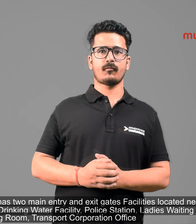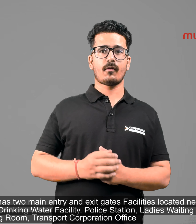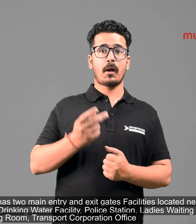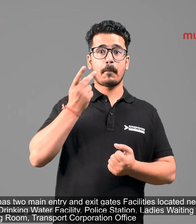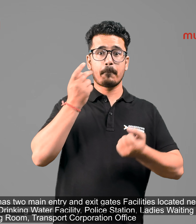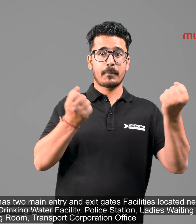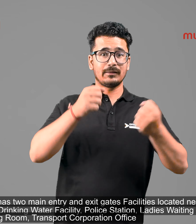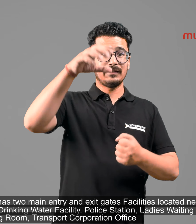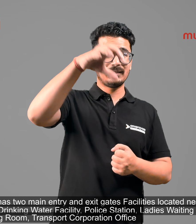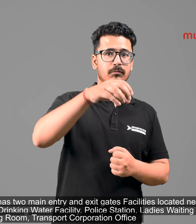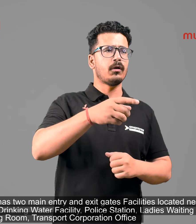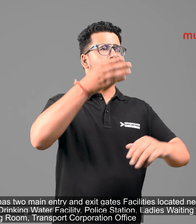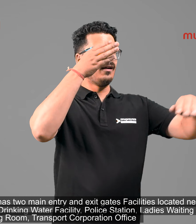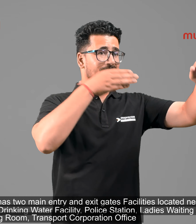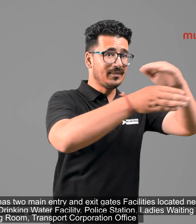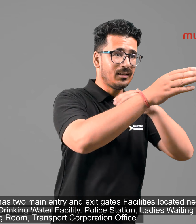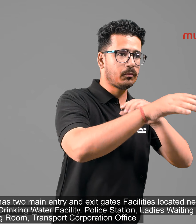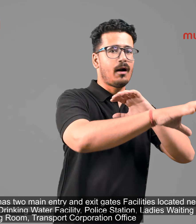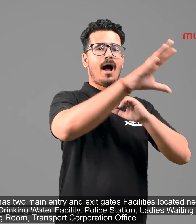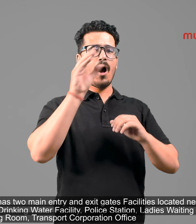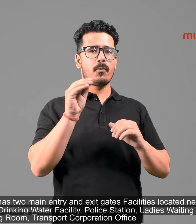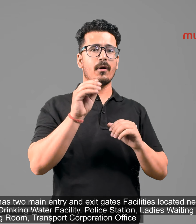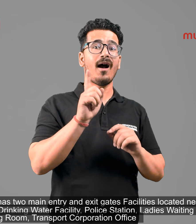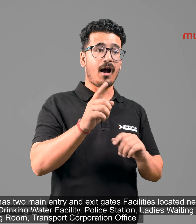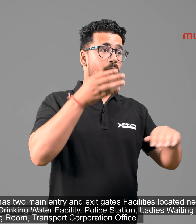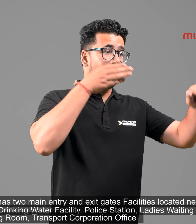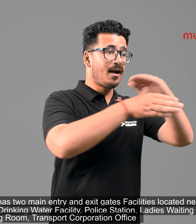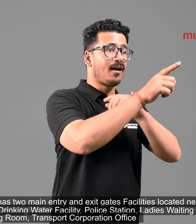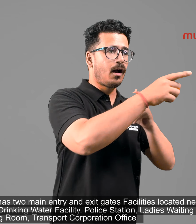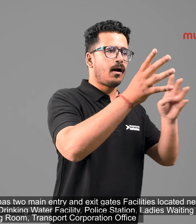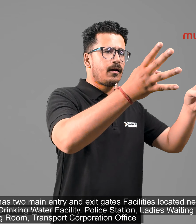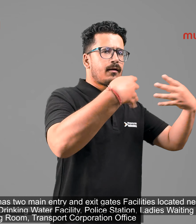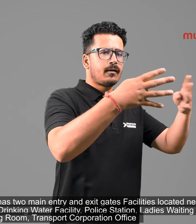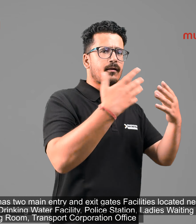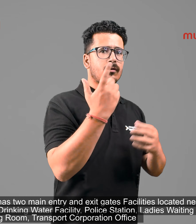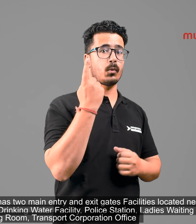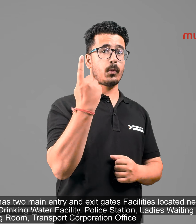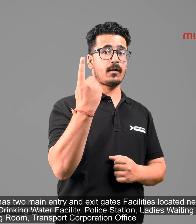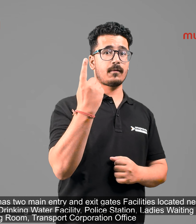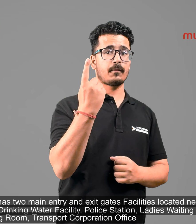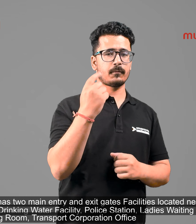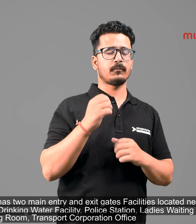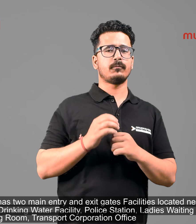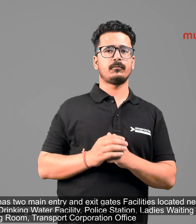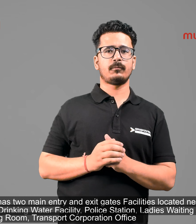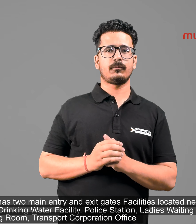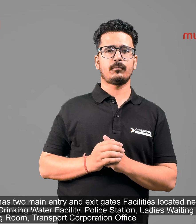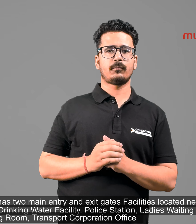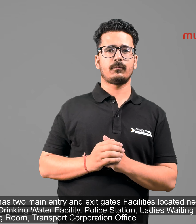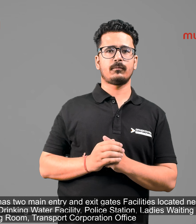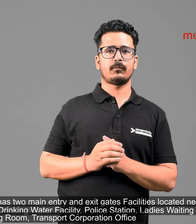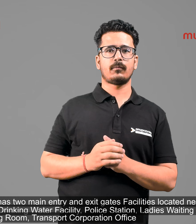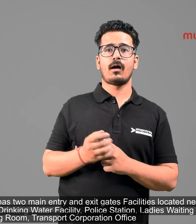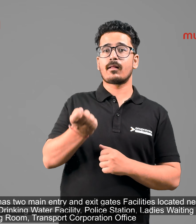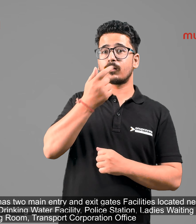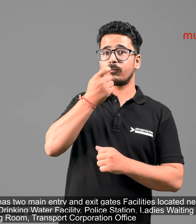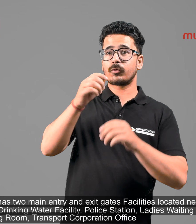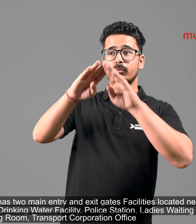The bus stand has two main entry and exit gates. Facilities located near Gate 1 are medical